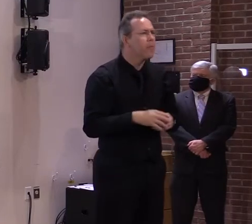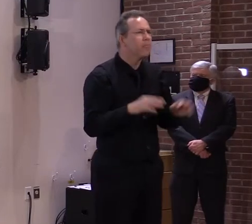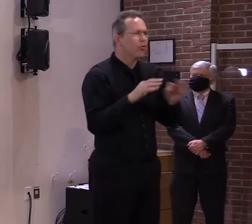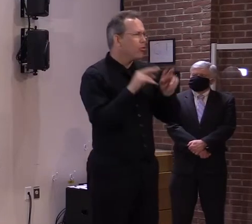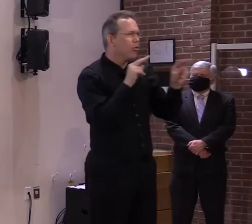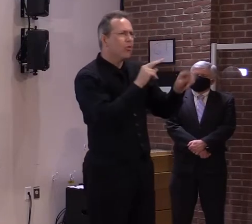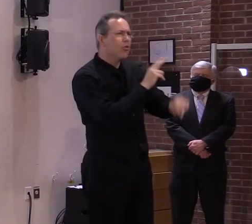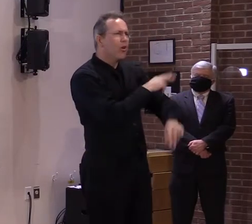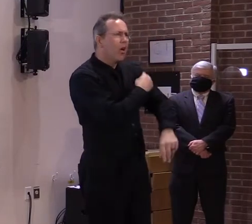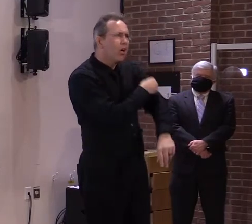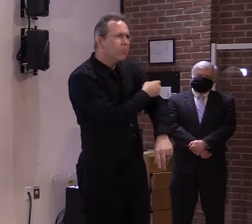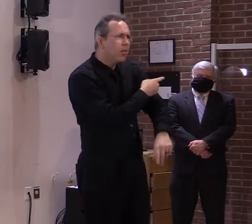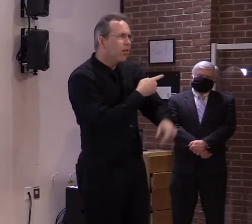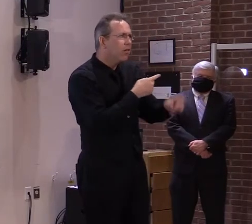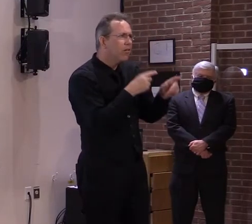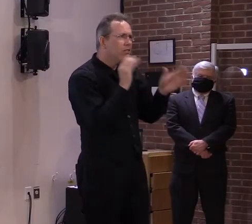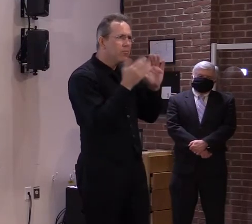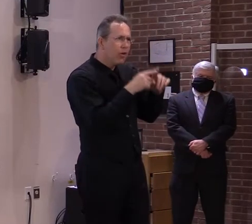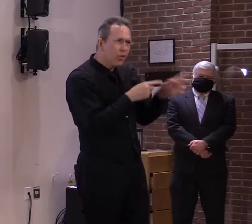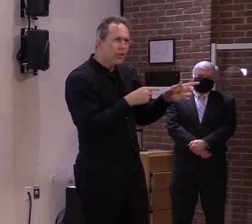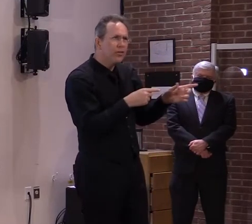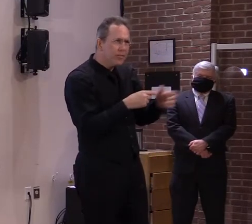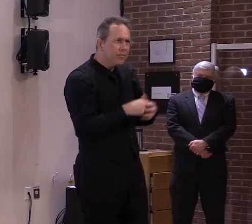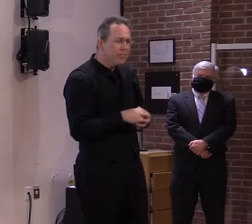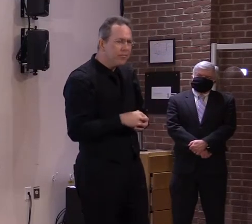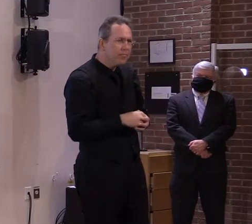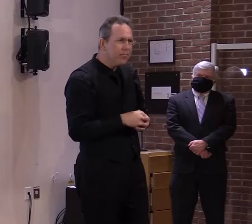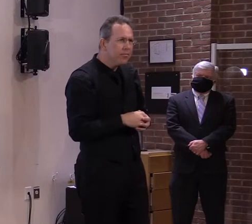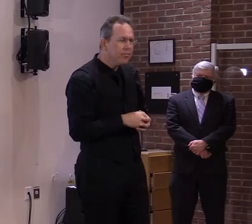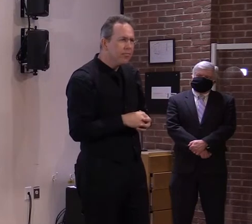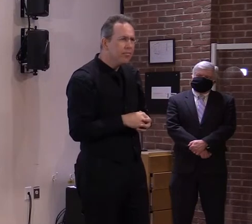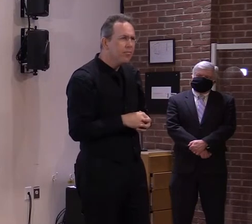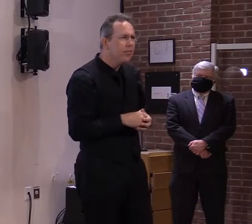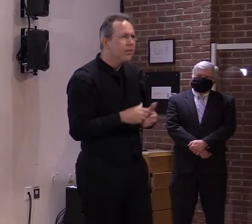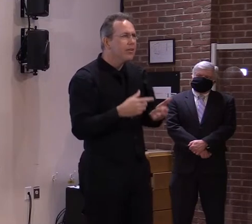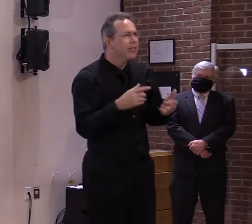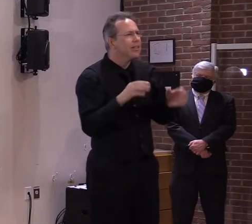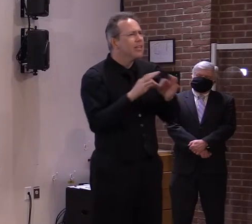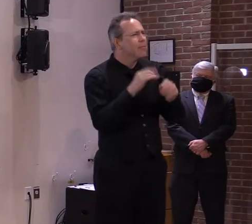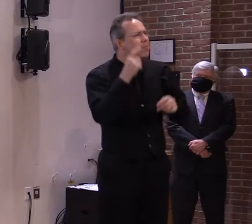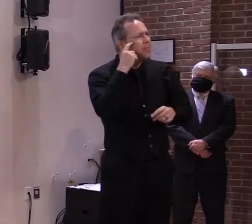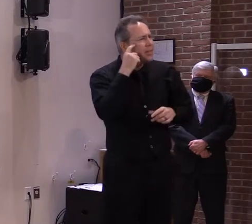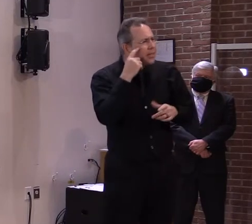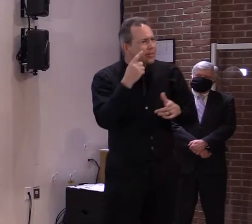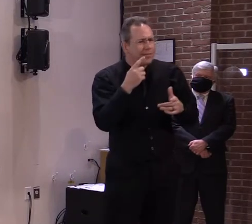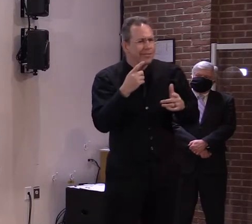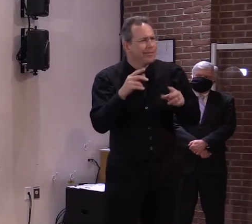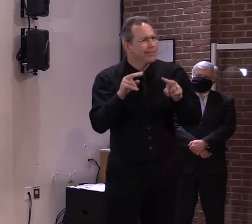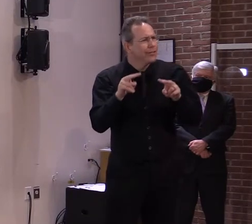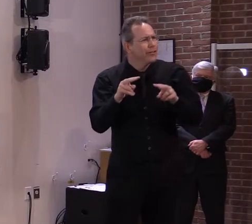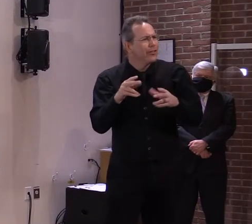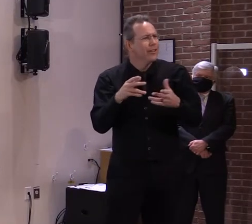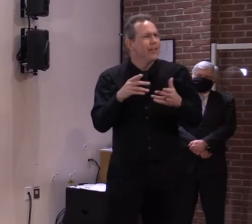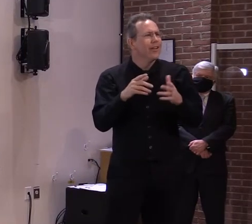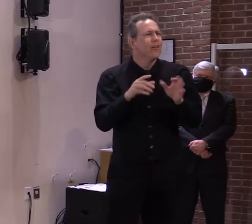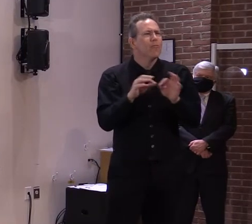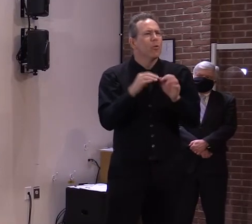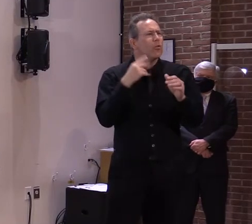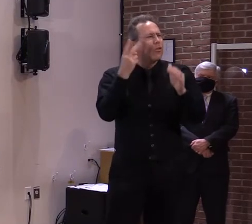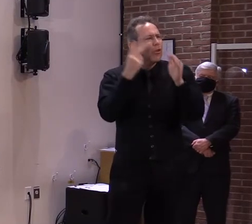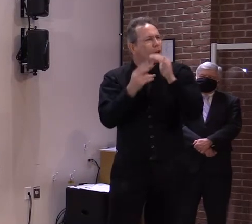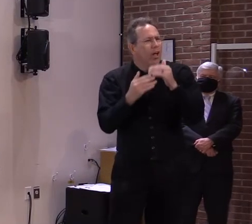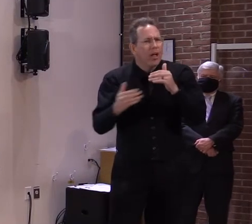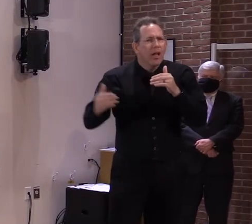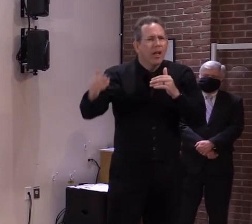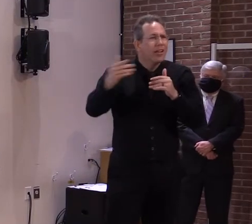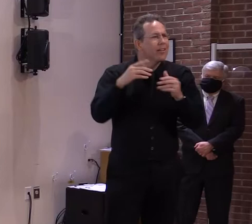an indicator as to what we're trying to do. But keep in mind, we are also light years ahead today in terms of testing than we